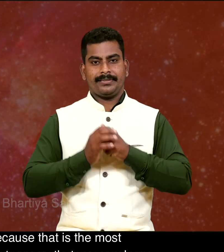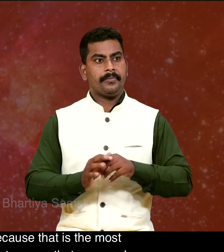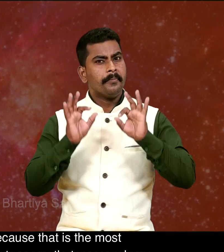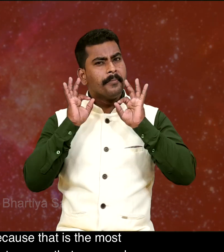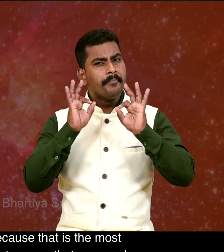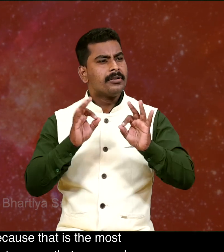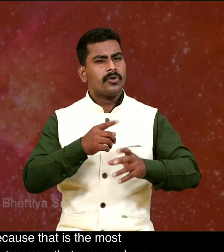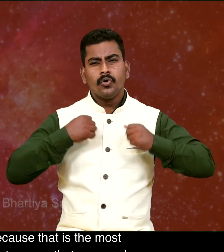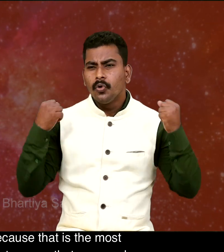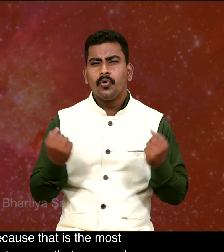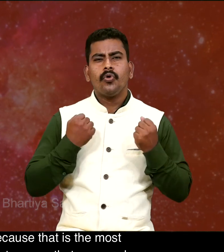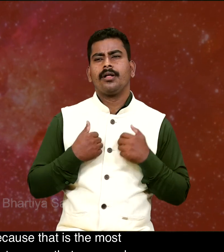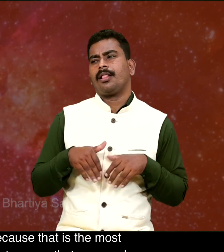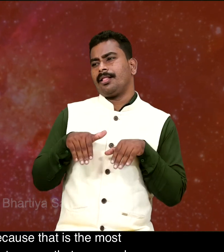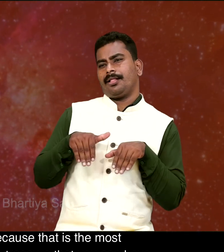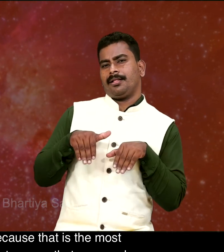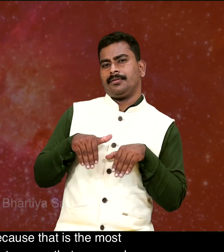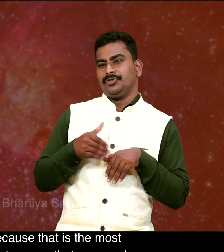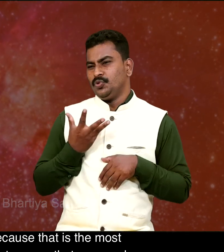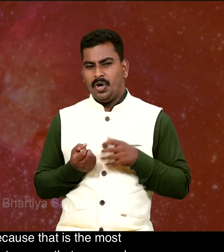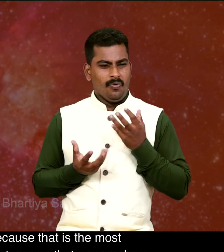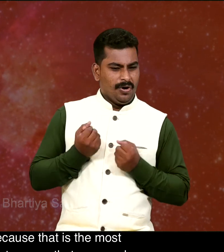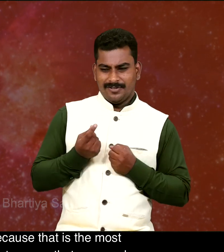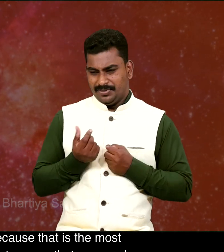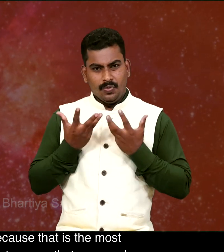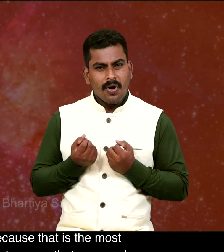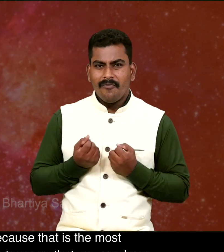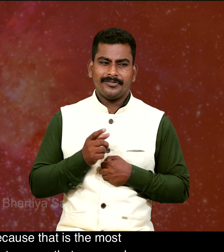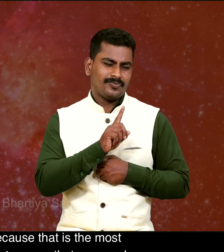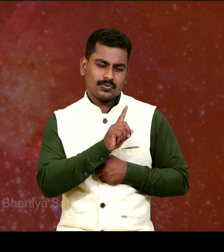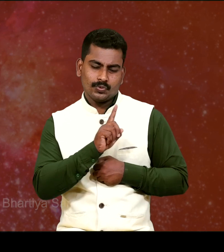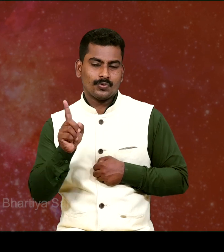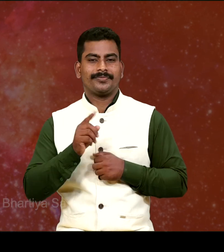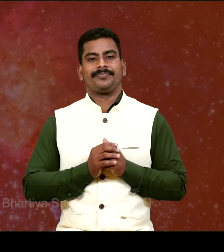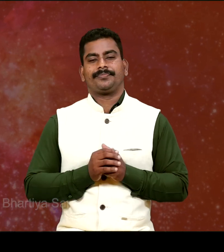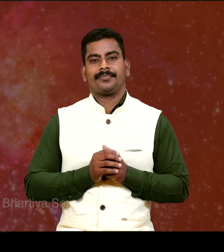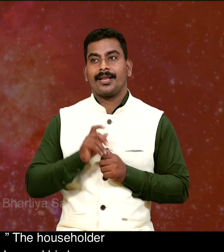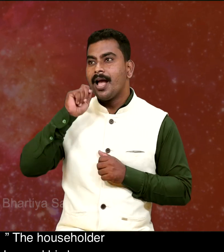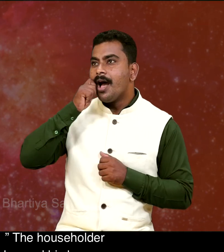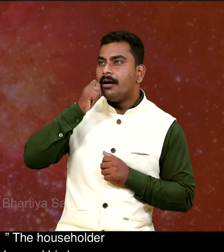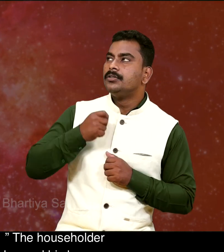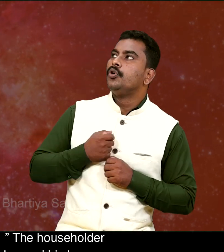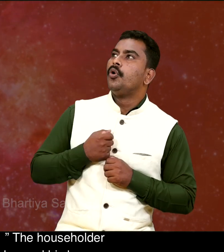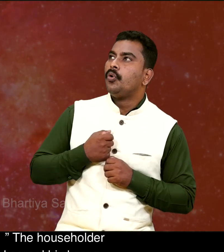most precious treasure that you can have." The householder learned his